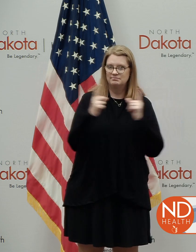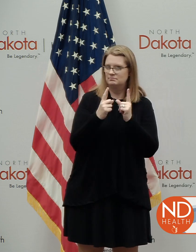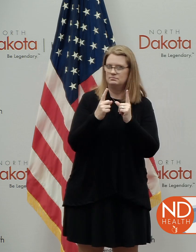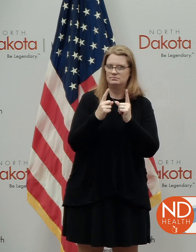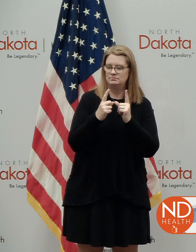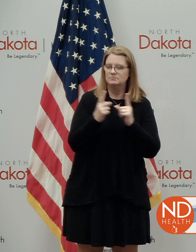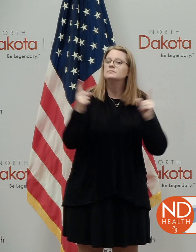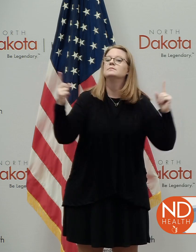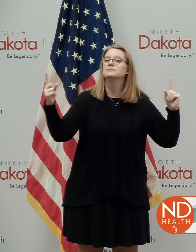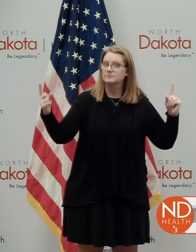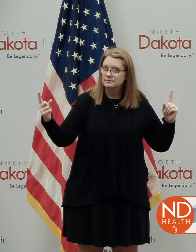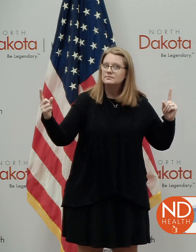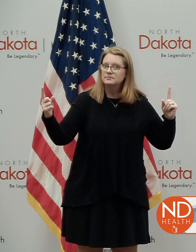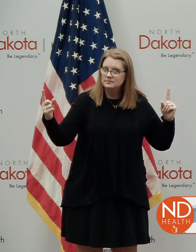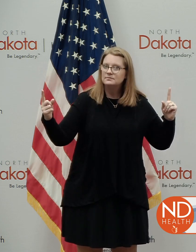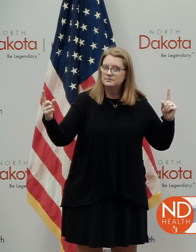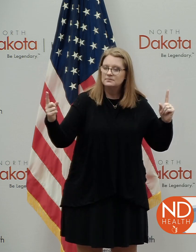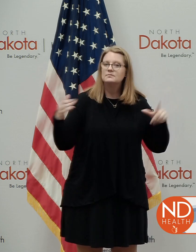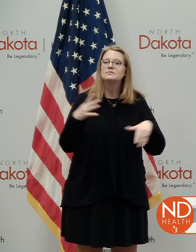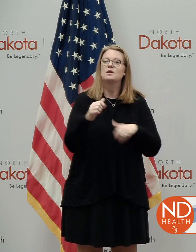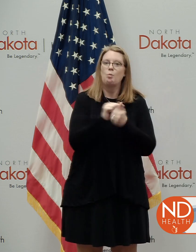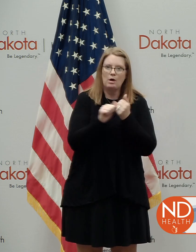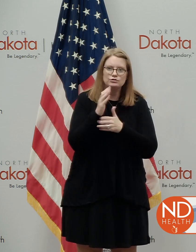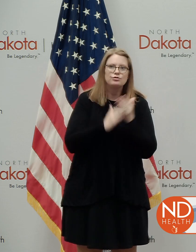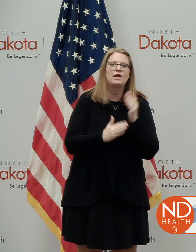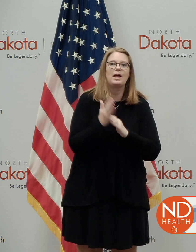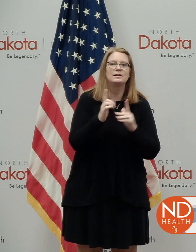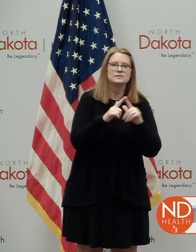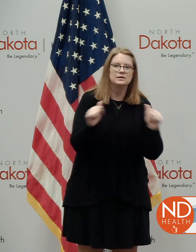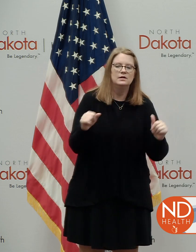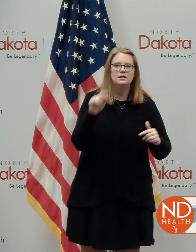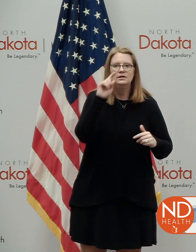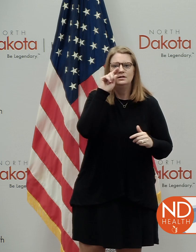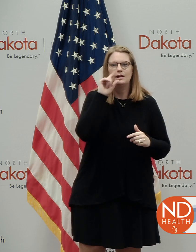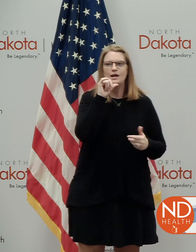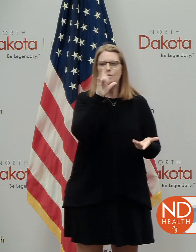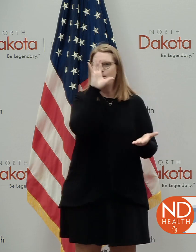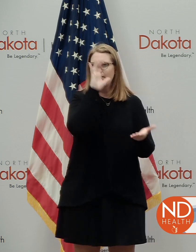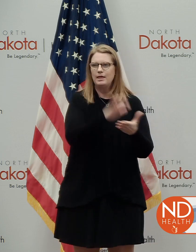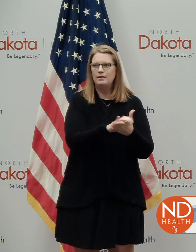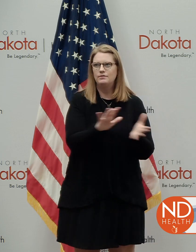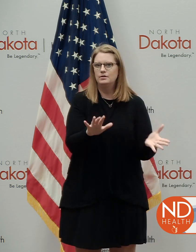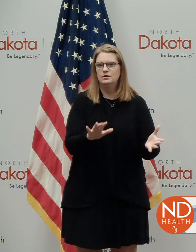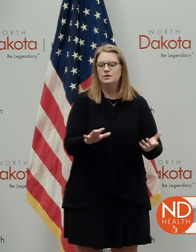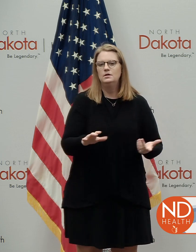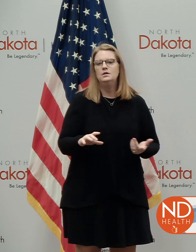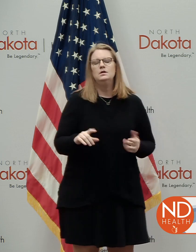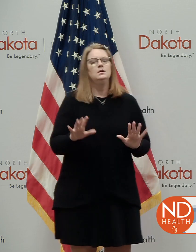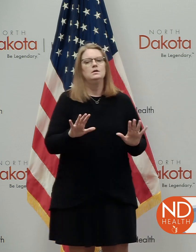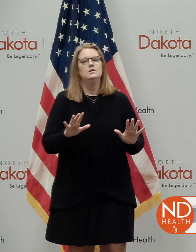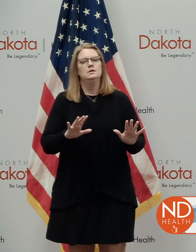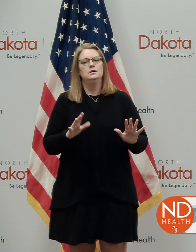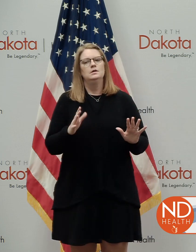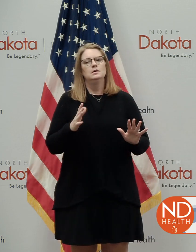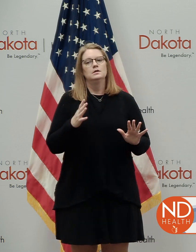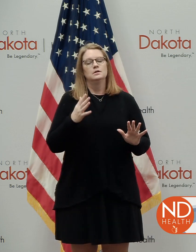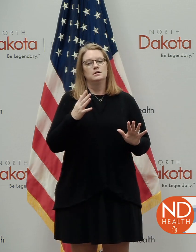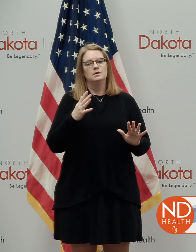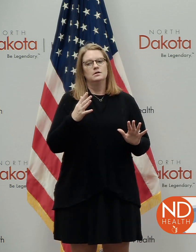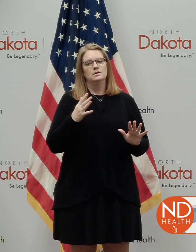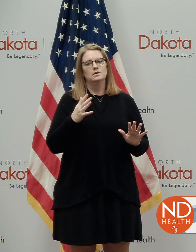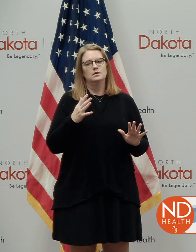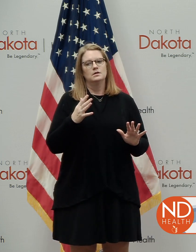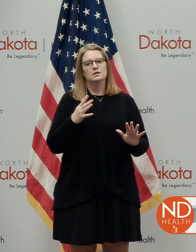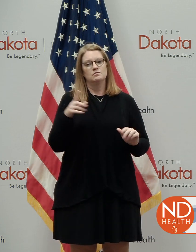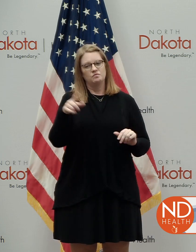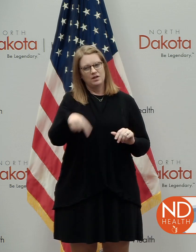bit. I also believe, too, as well, I won't say believe, my heart goes out to all the families